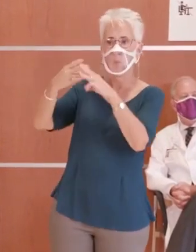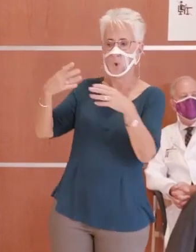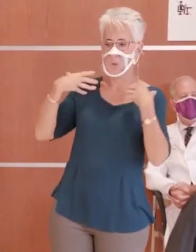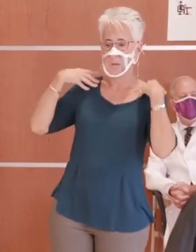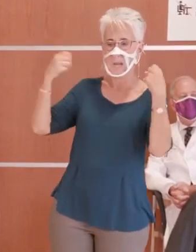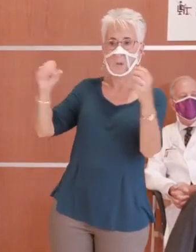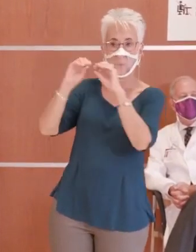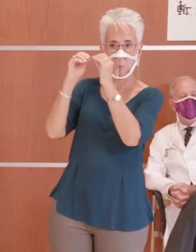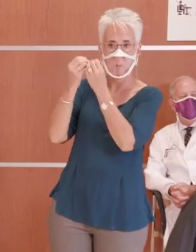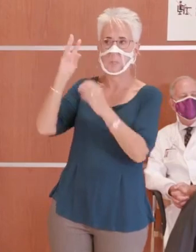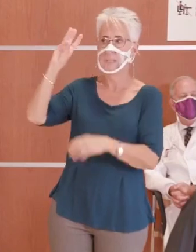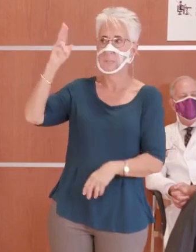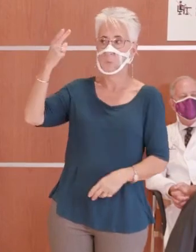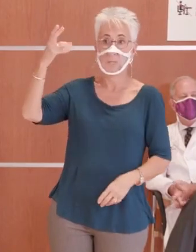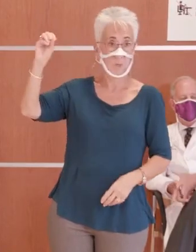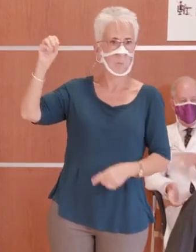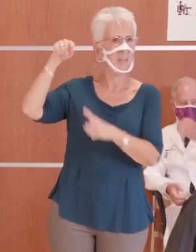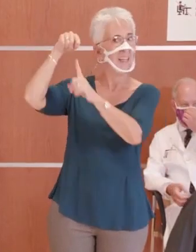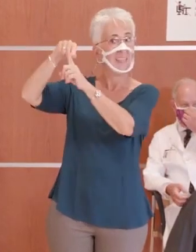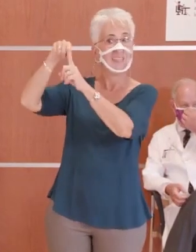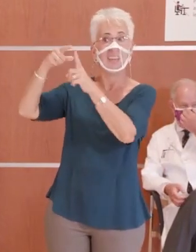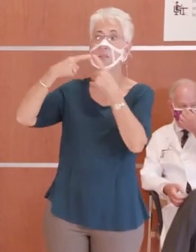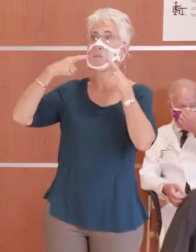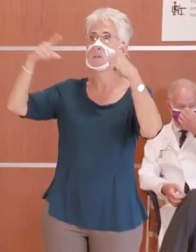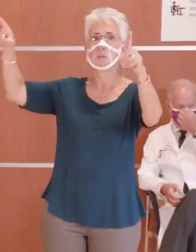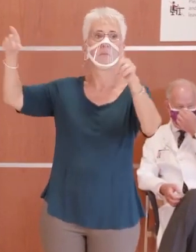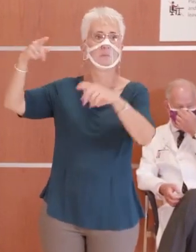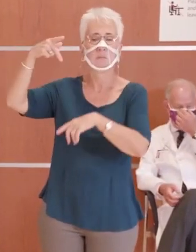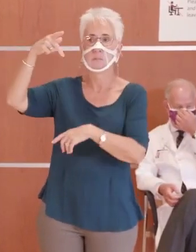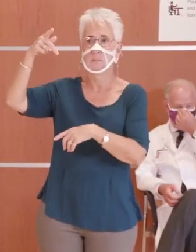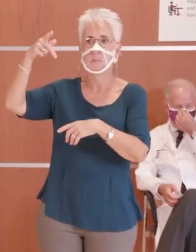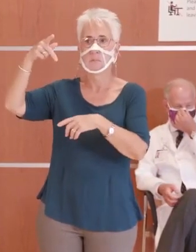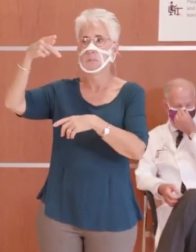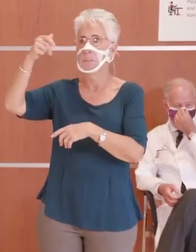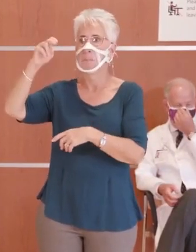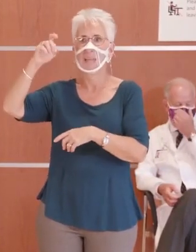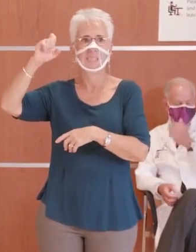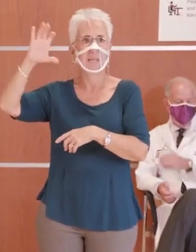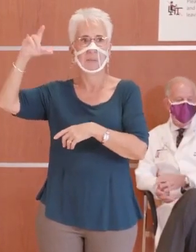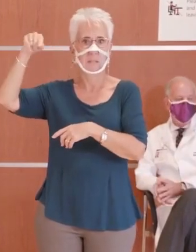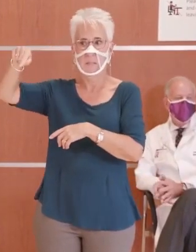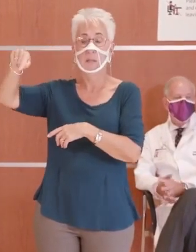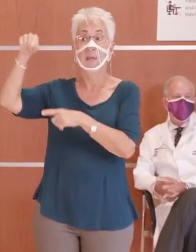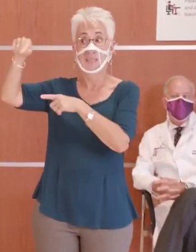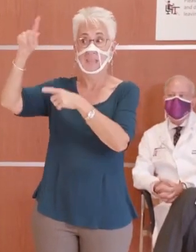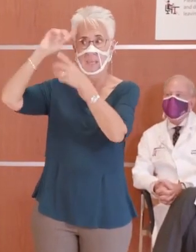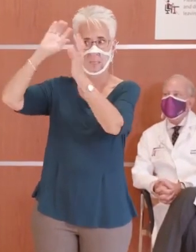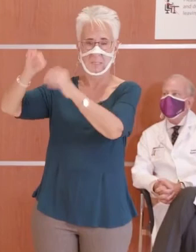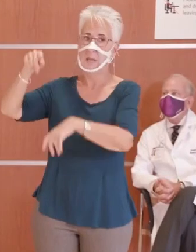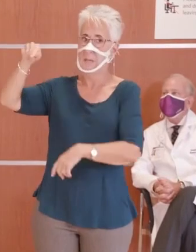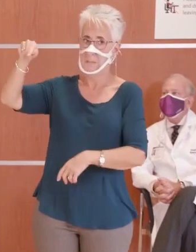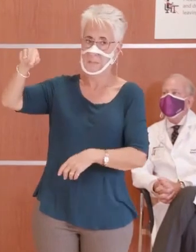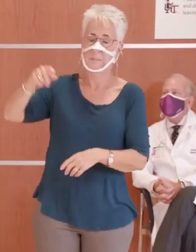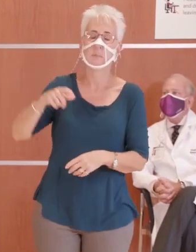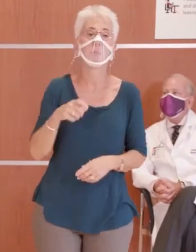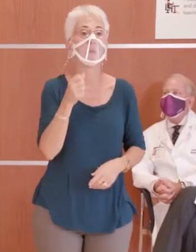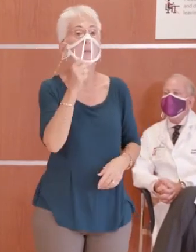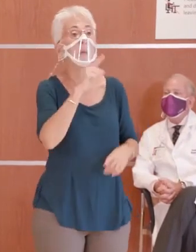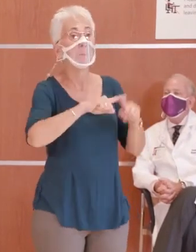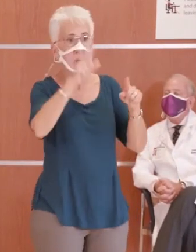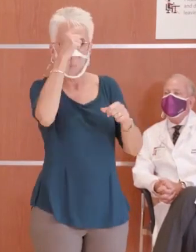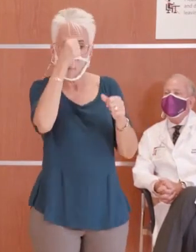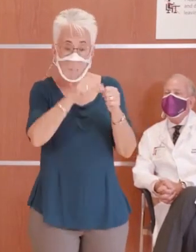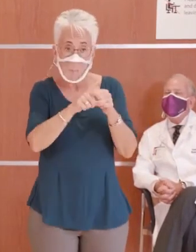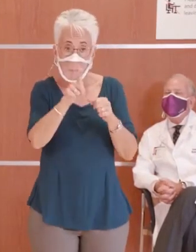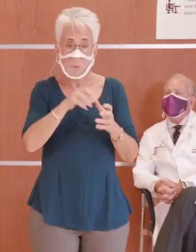the pandemic in the first place. So that's where that declaration will come from. Right now, again, remember that